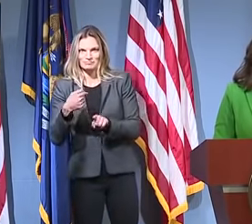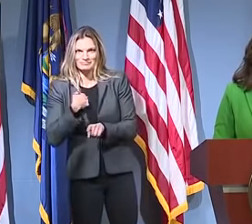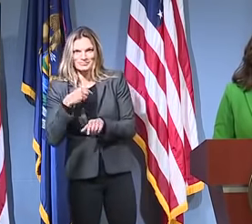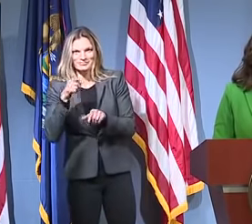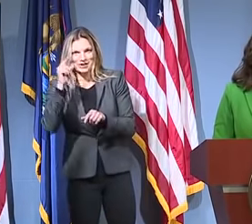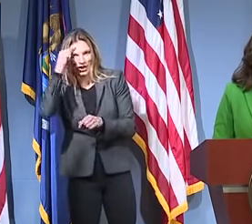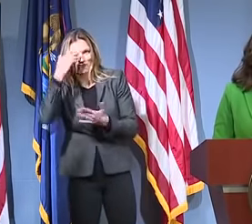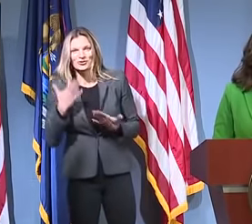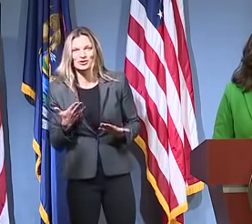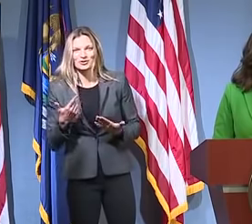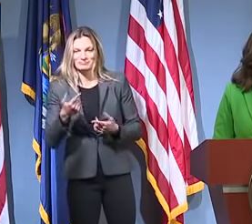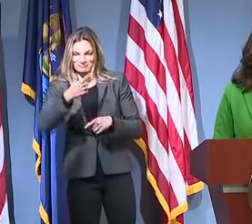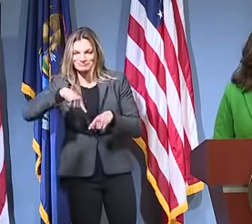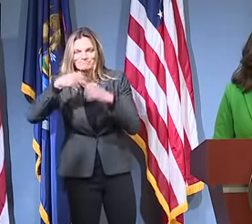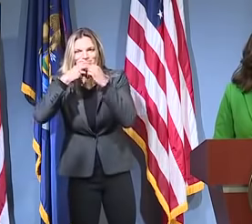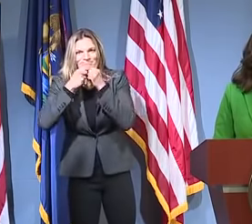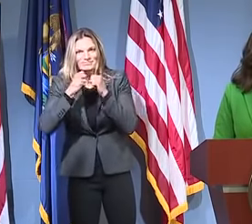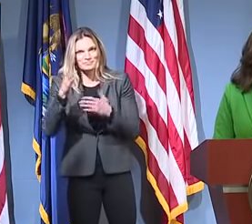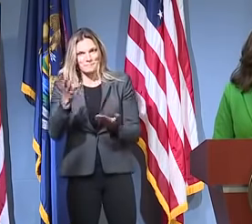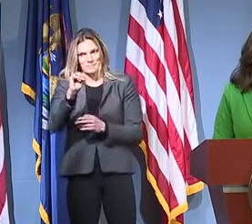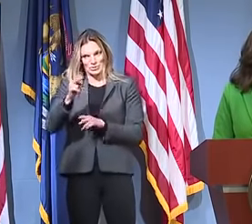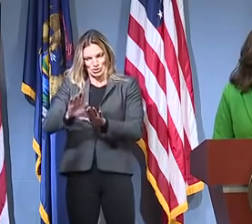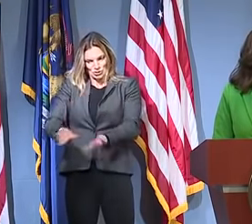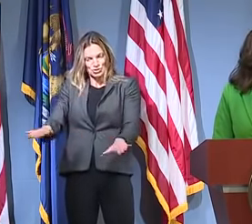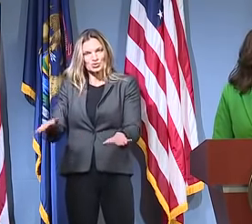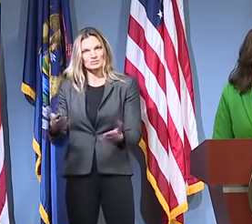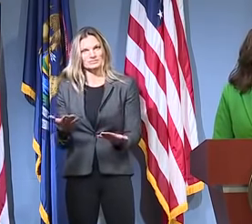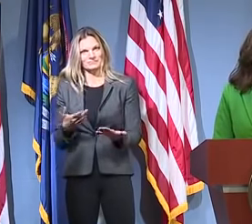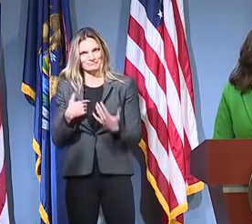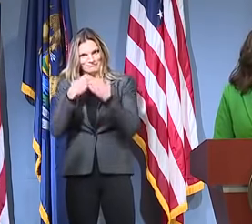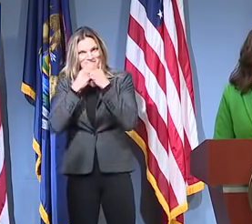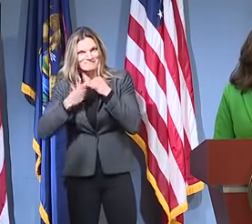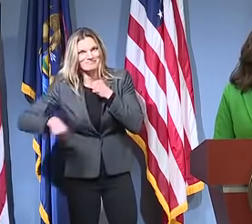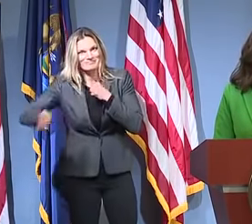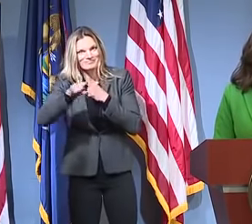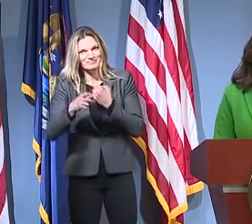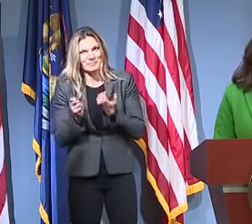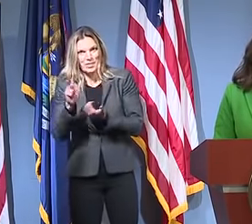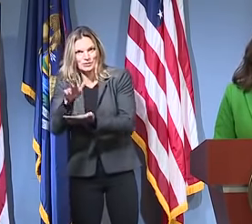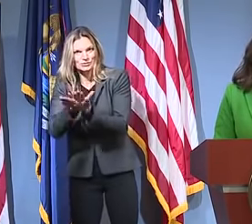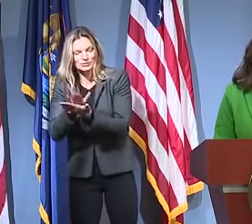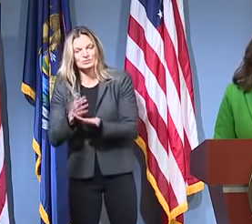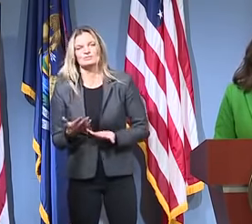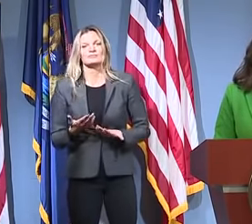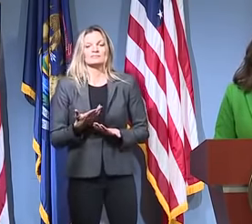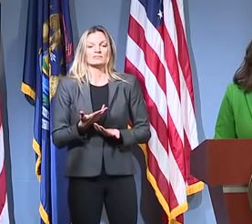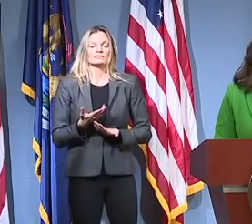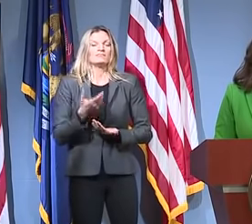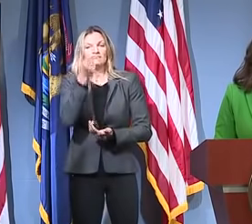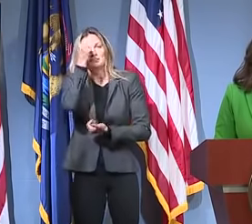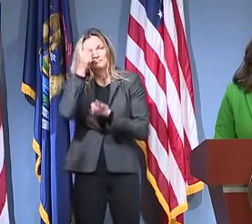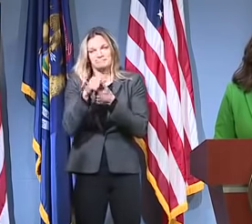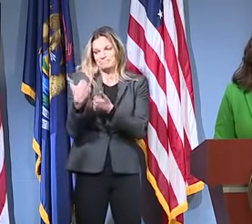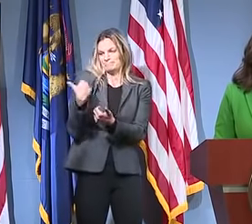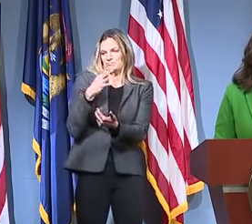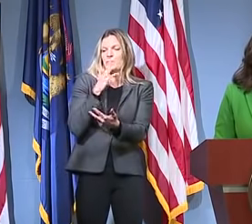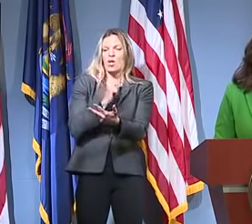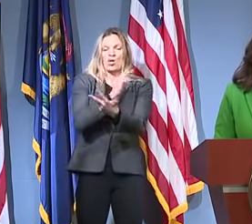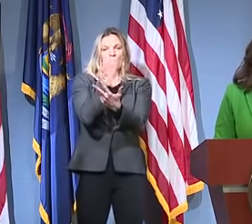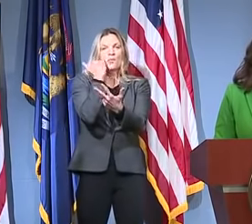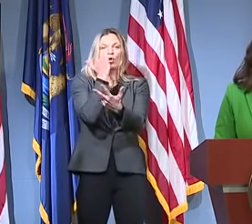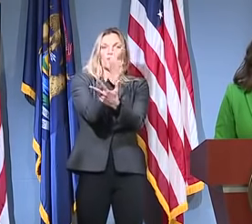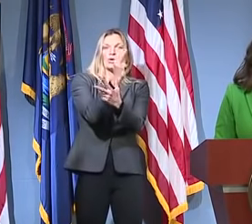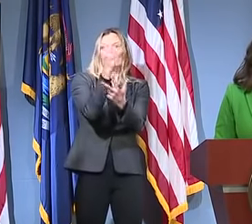why we wanted to promulgate strict protocols depending on which phase that a particular area is in, but these